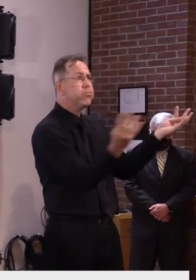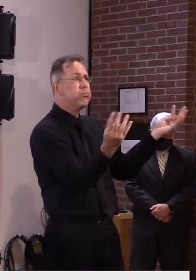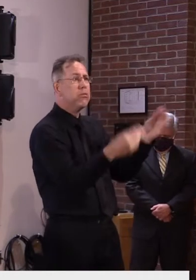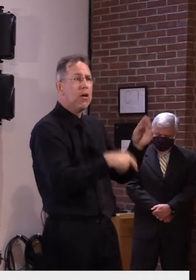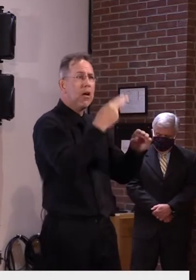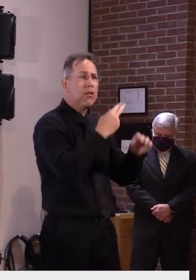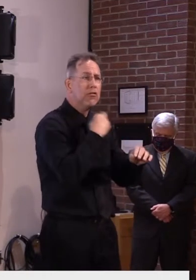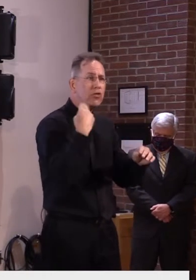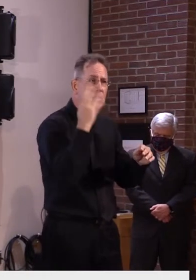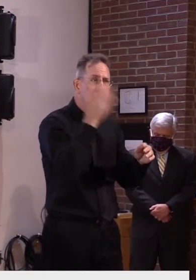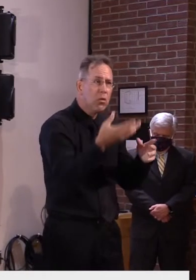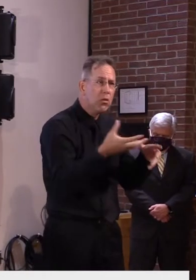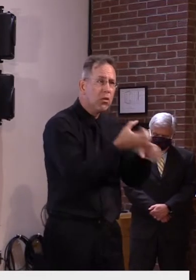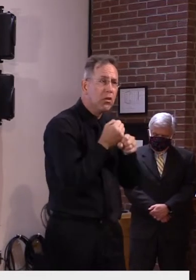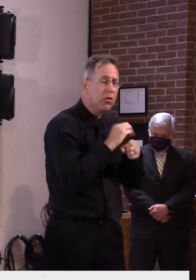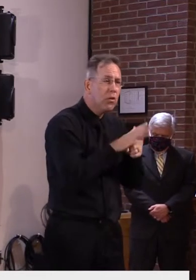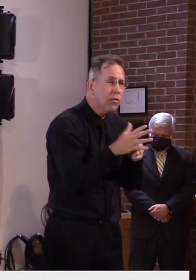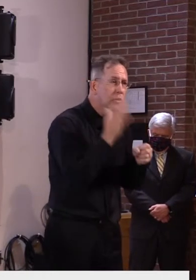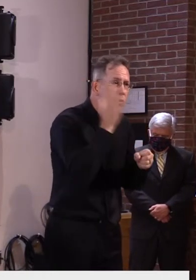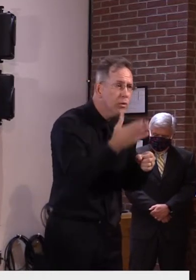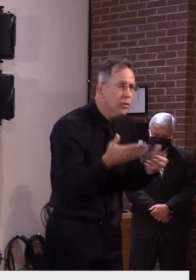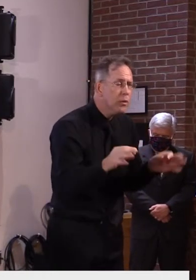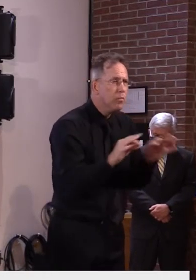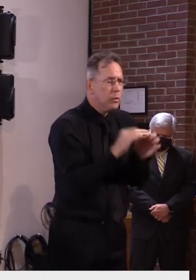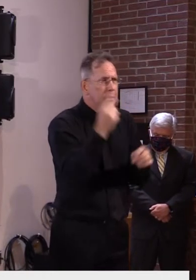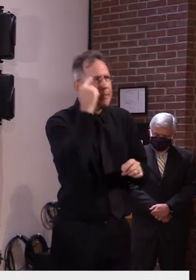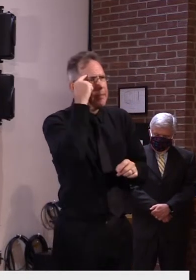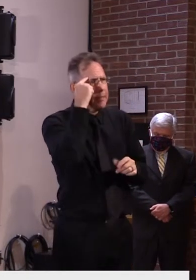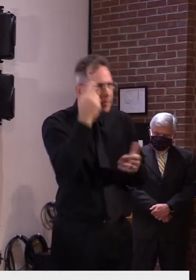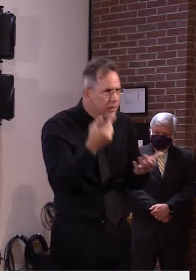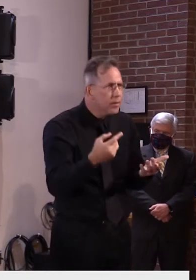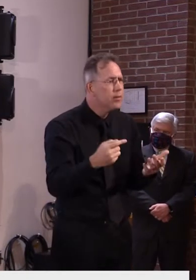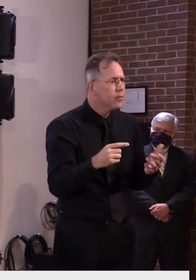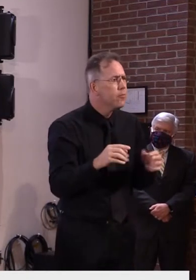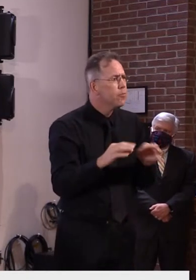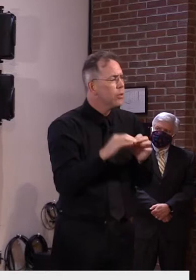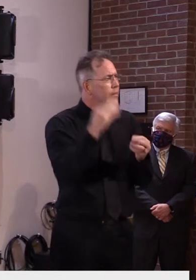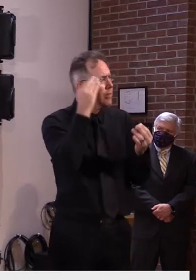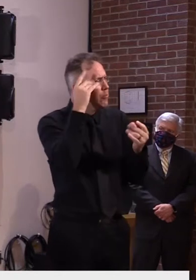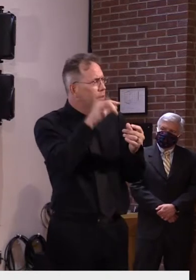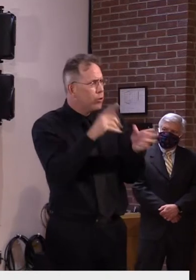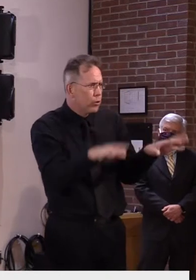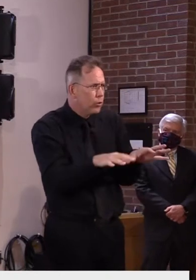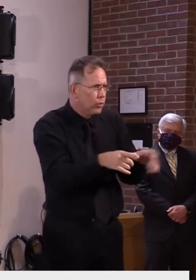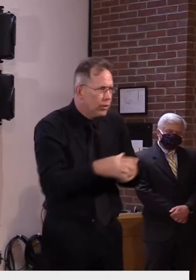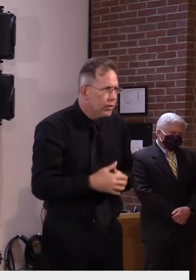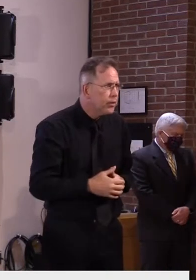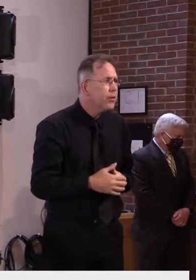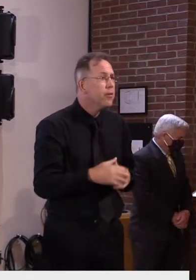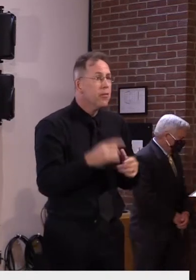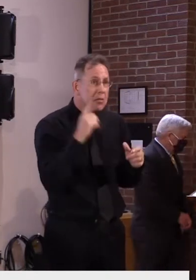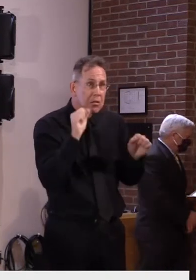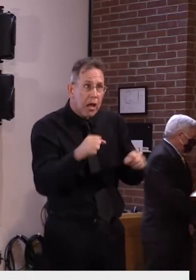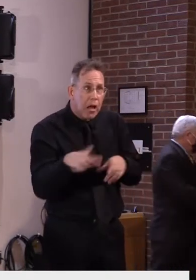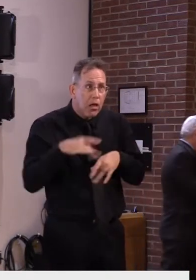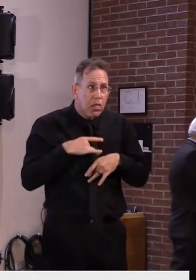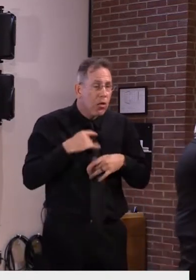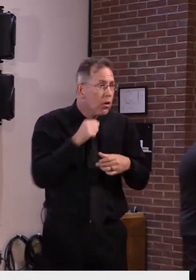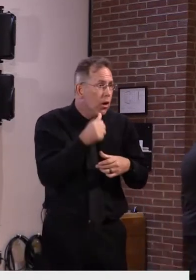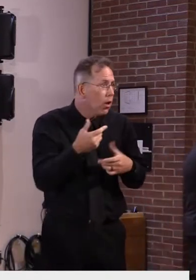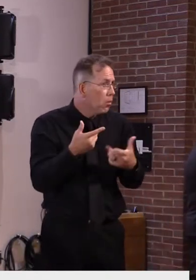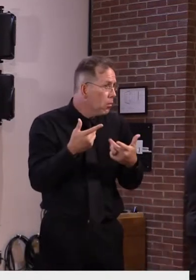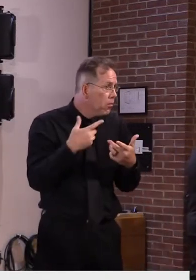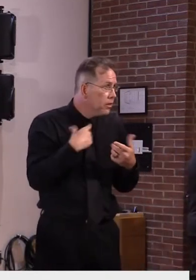It's important to know if you'll be able to maintain 6-foot spacing, if everyone will indeed be